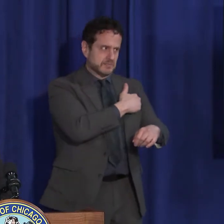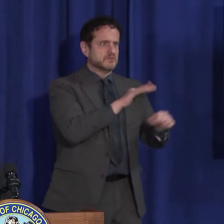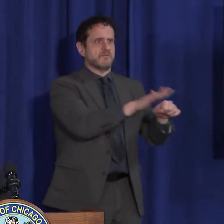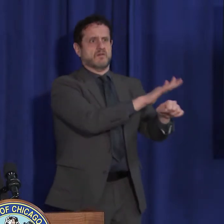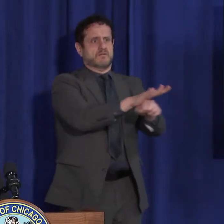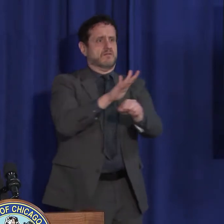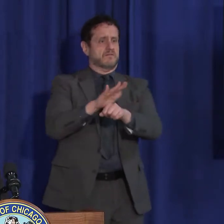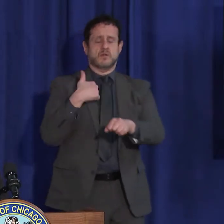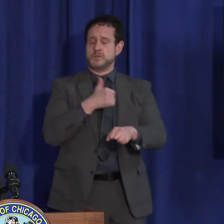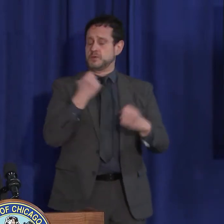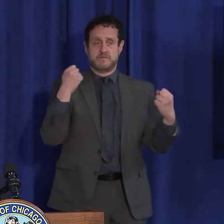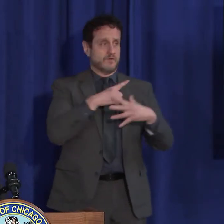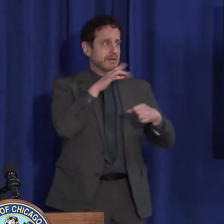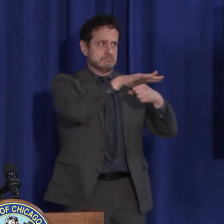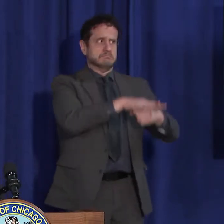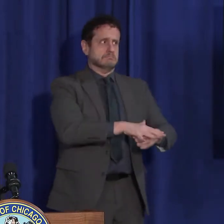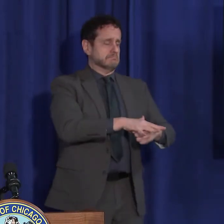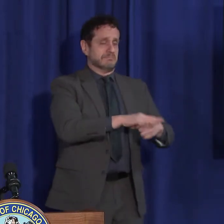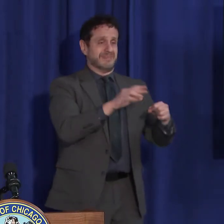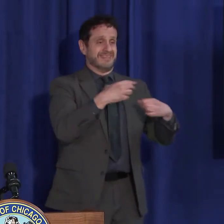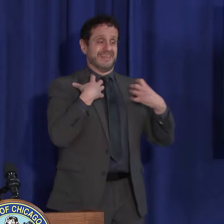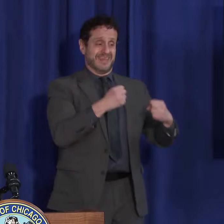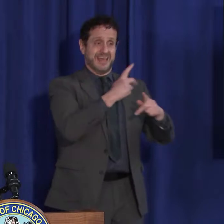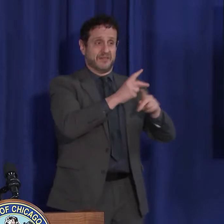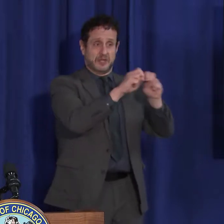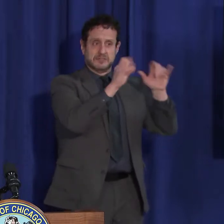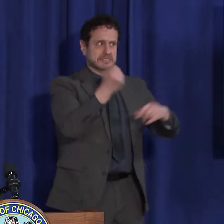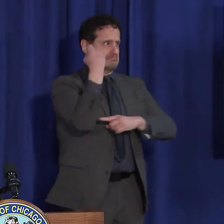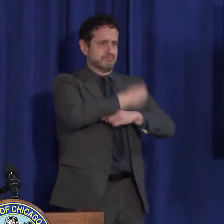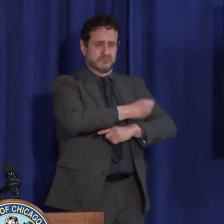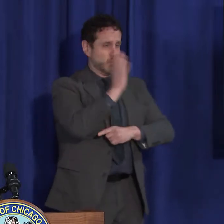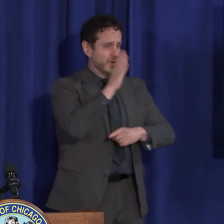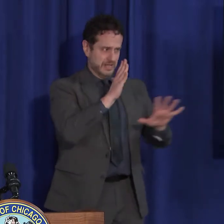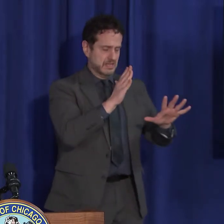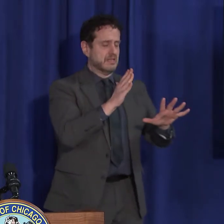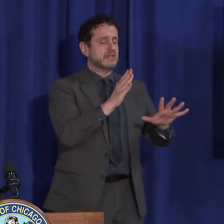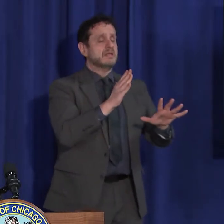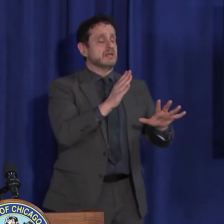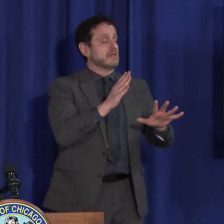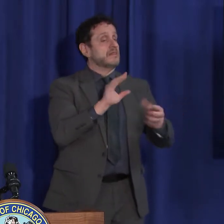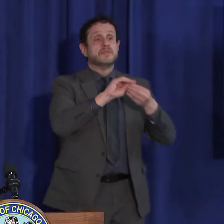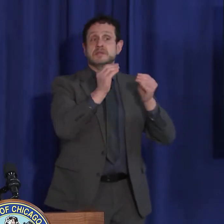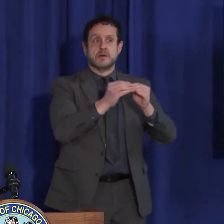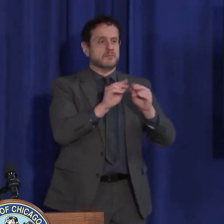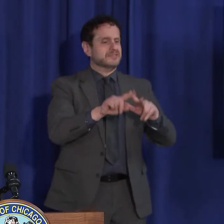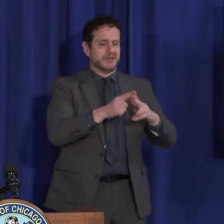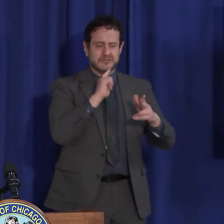system. All of the metrics we follow move dramatically in the wrong direction.